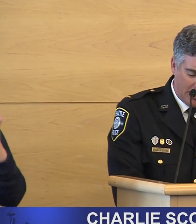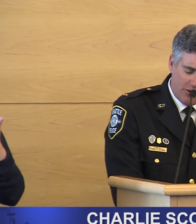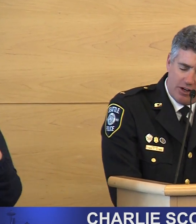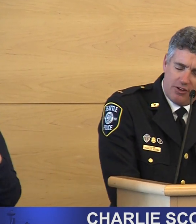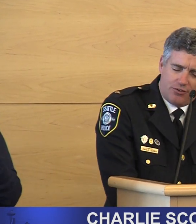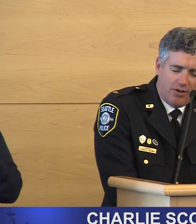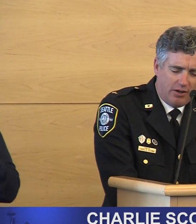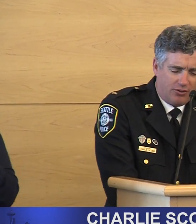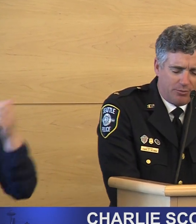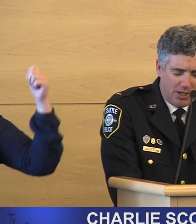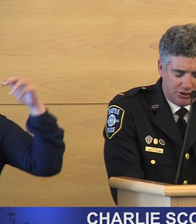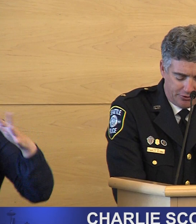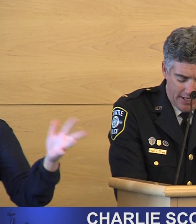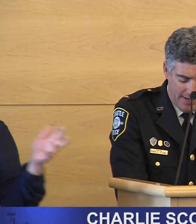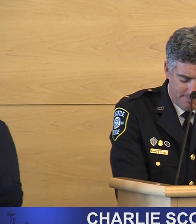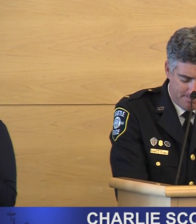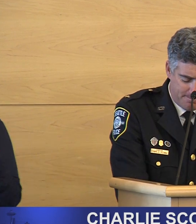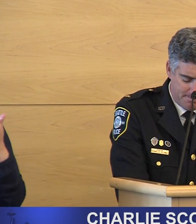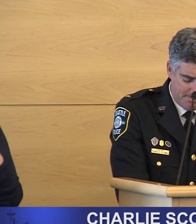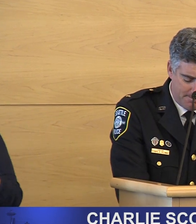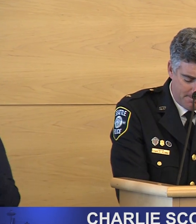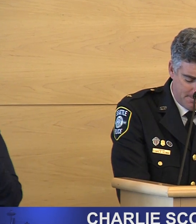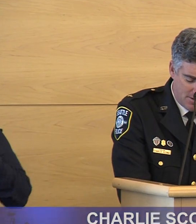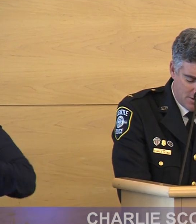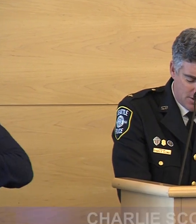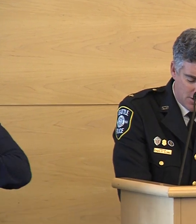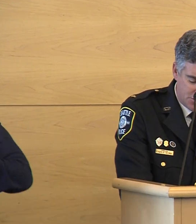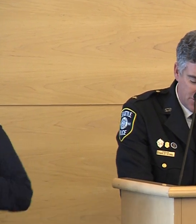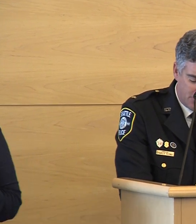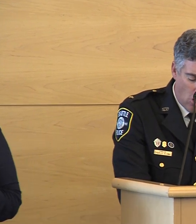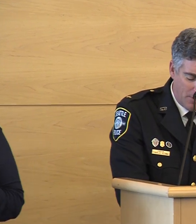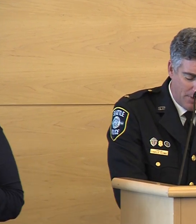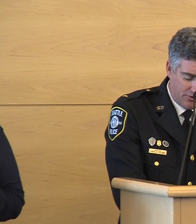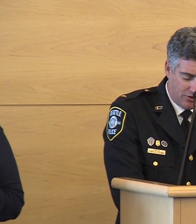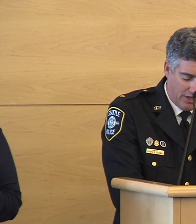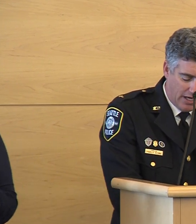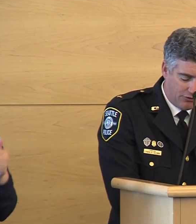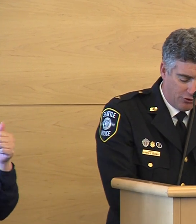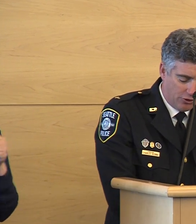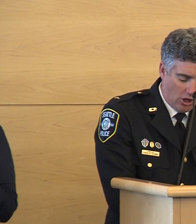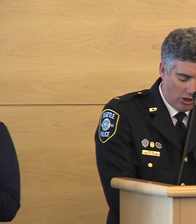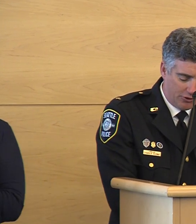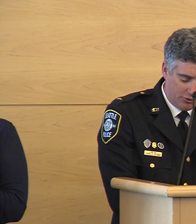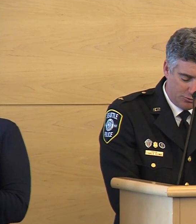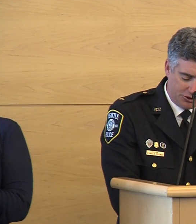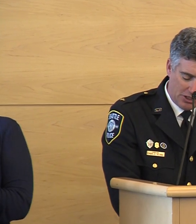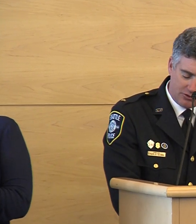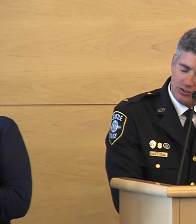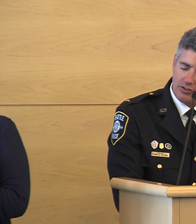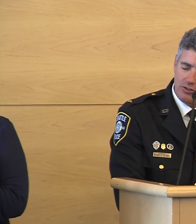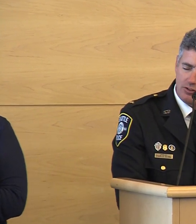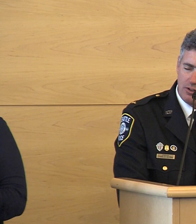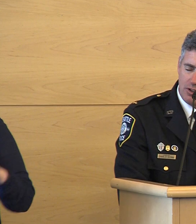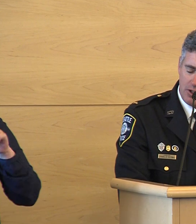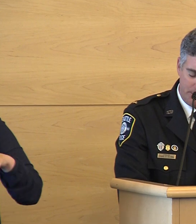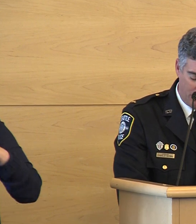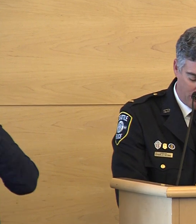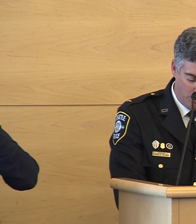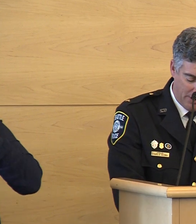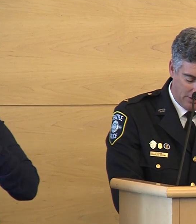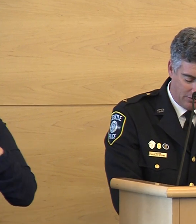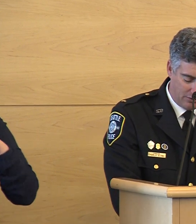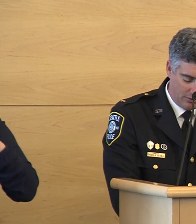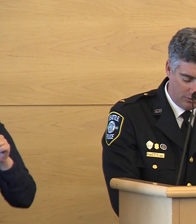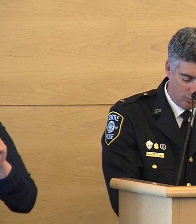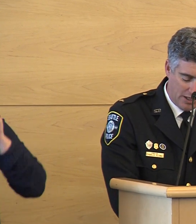all together on this very special day. Chief Carmen Best has answered your calling to do justice and to